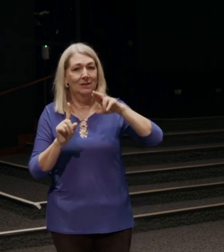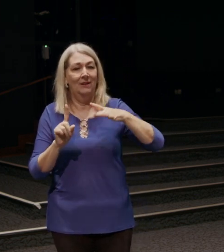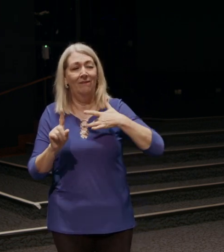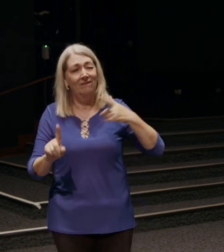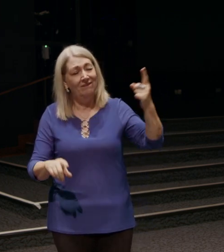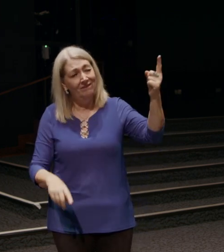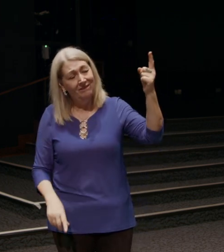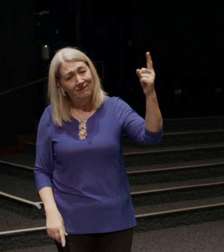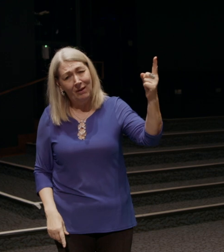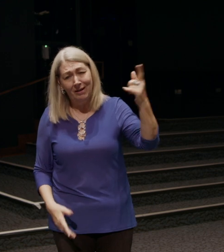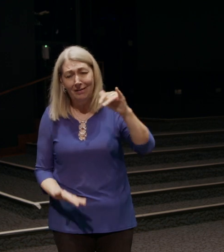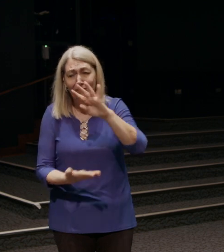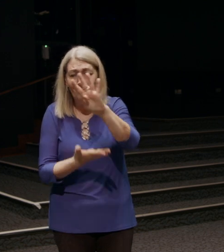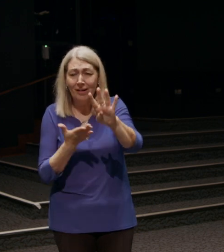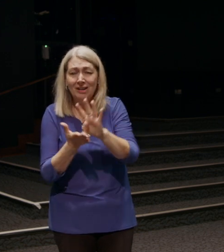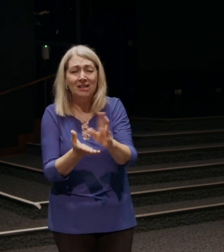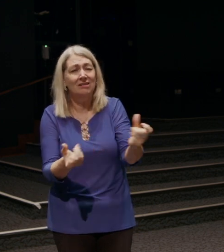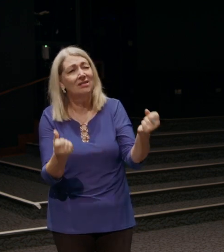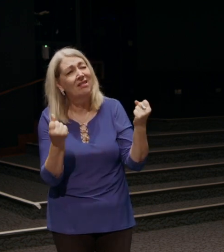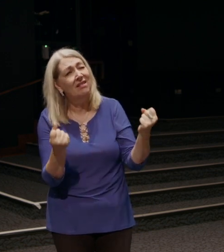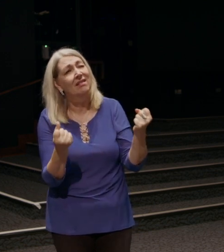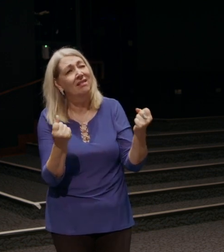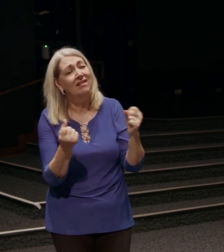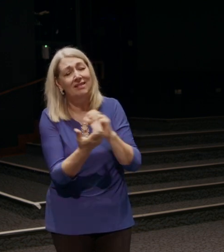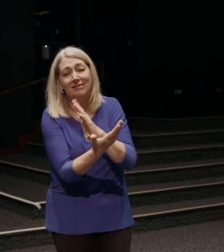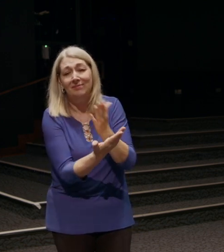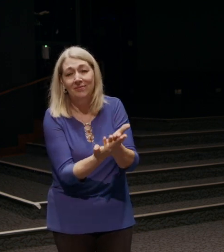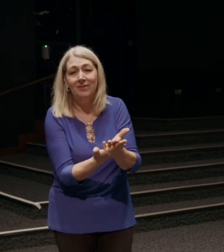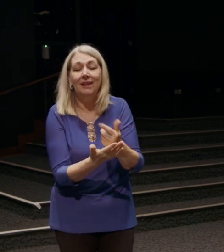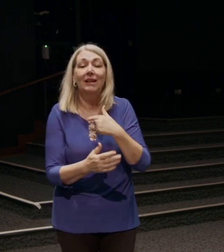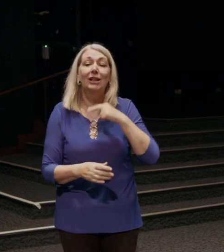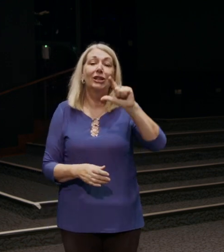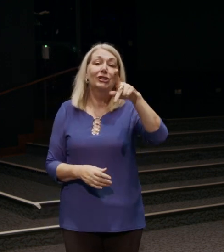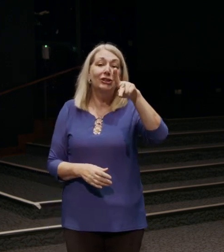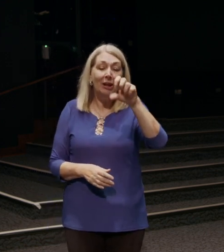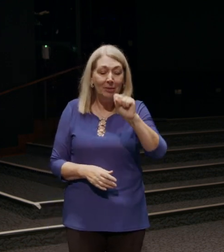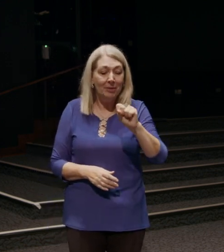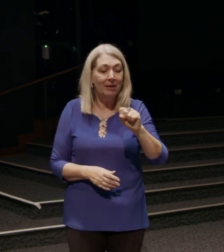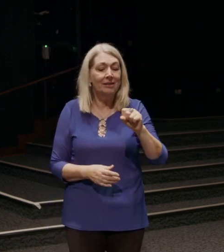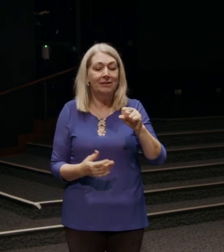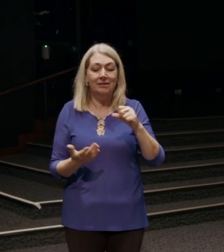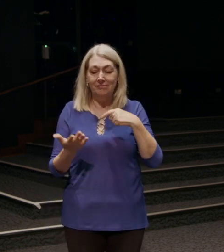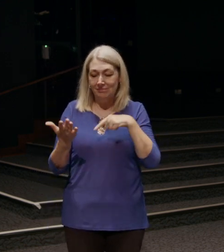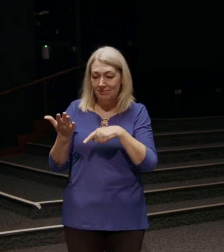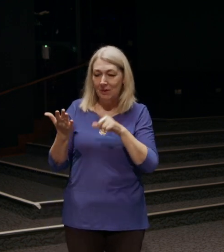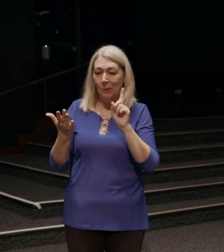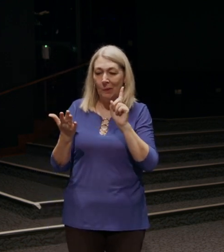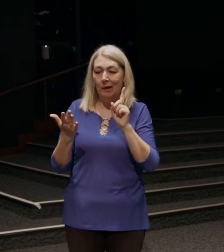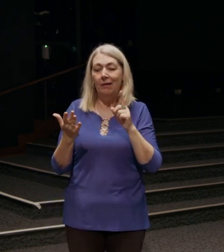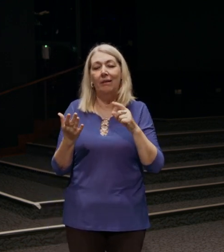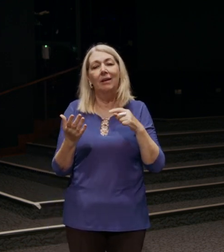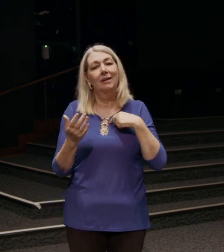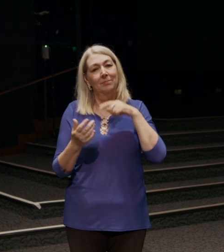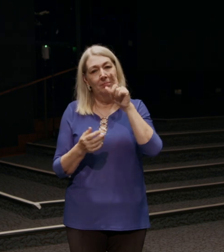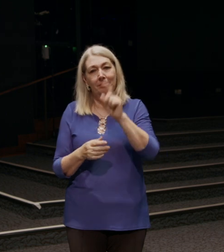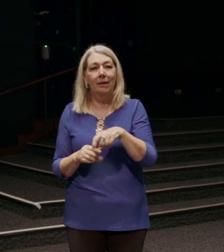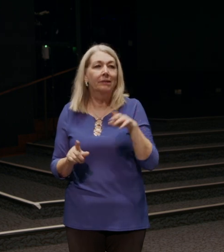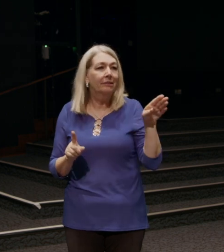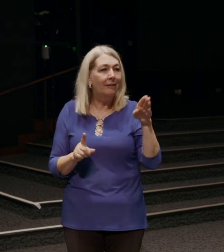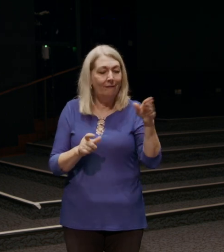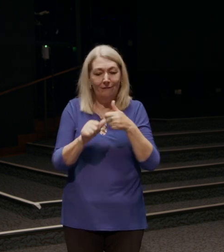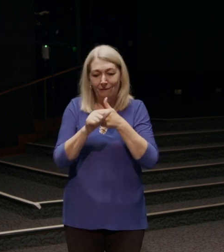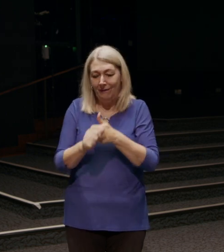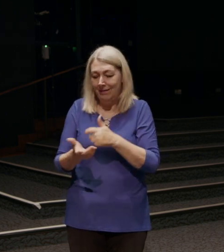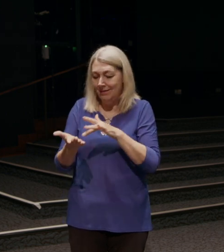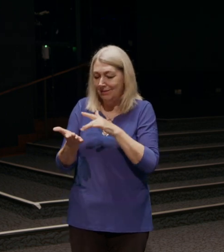away. And I put my GPS on in the morning, and I went to get in my car. I needed GPS to go everywhere,